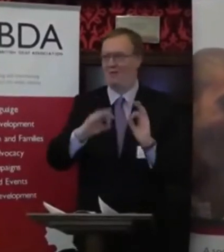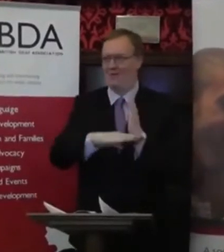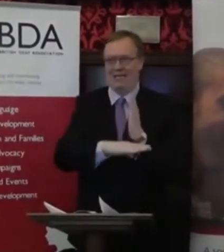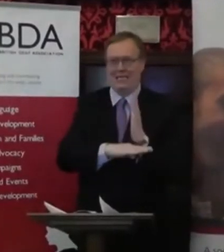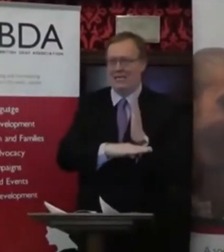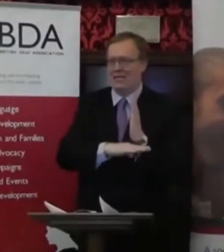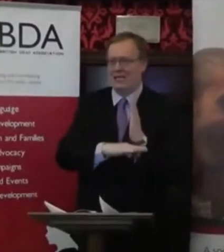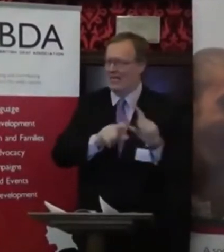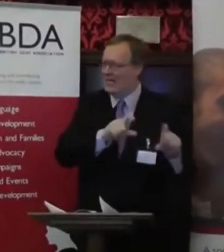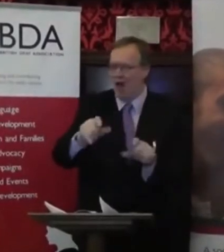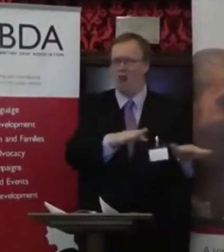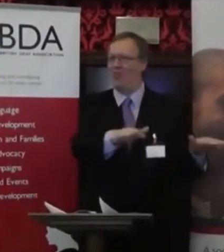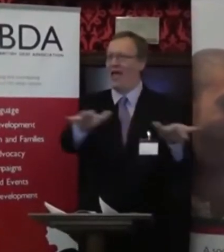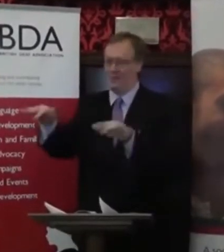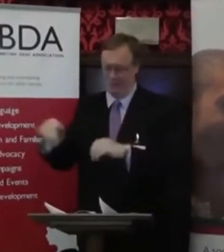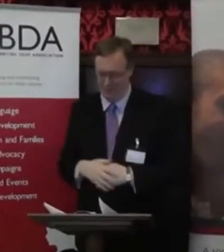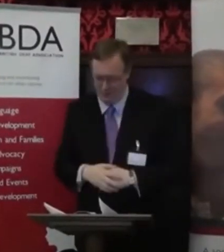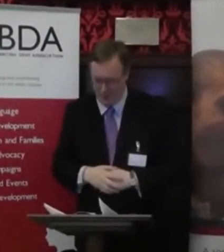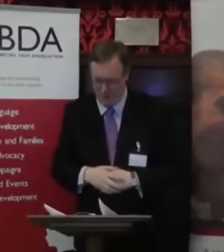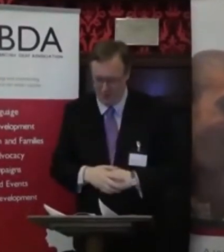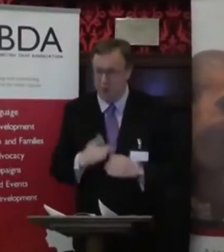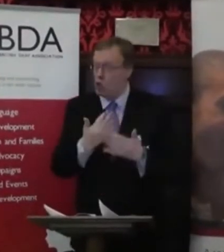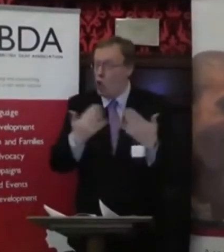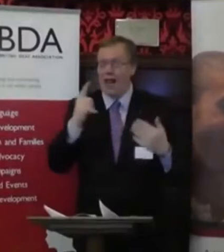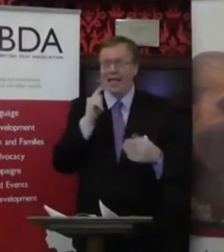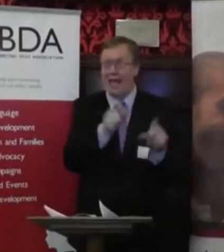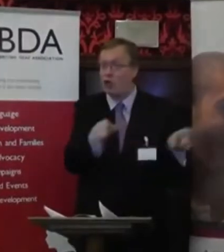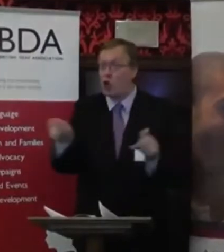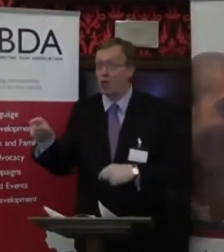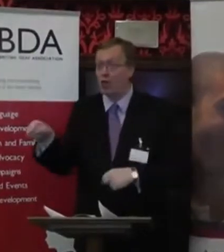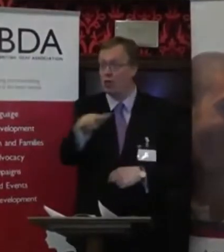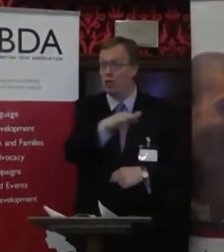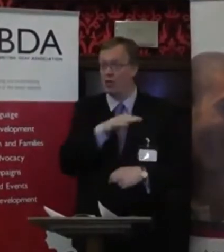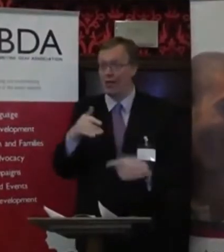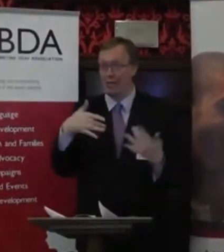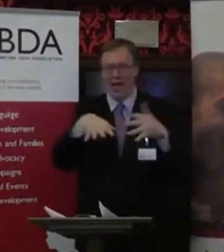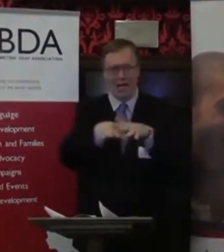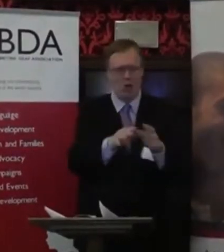For example, at work, deaf people are often missed for promotion.